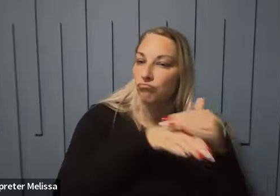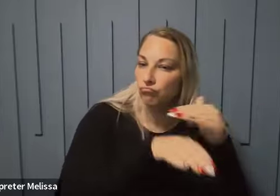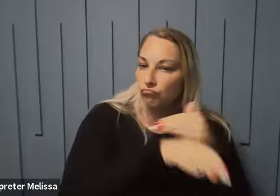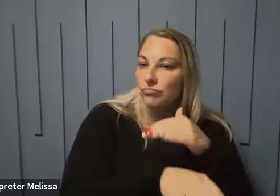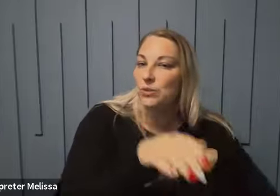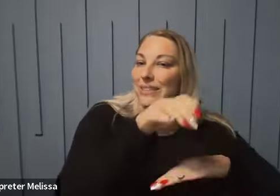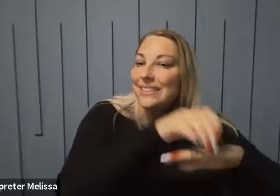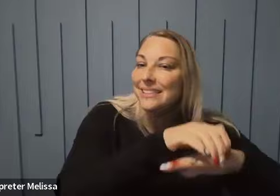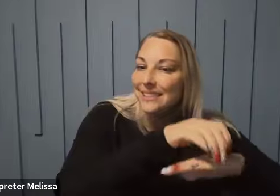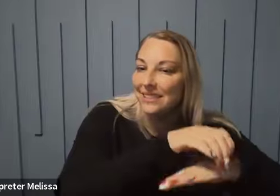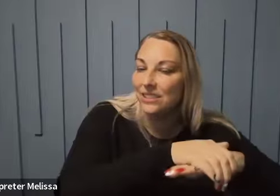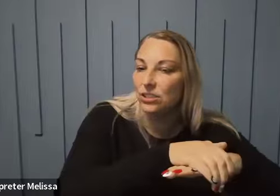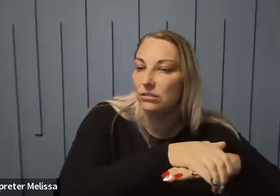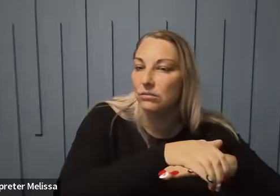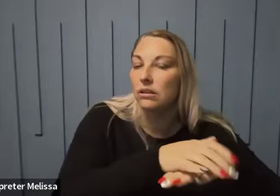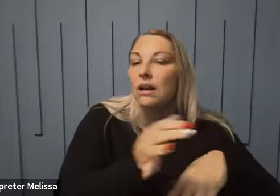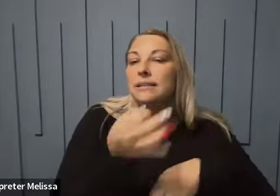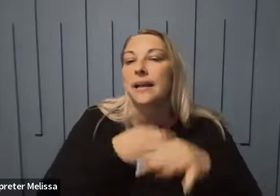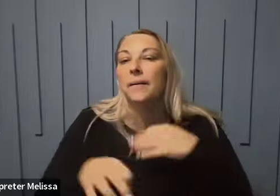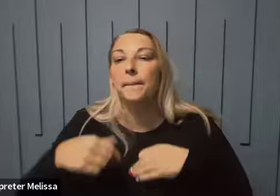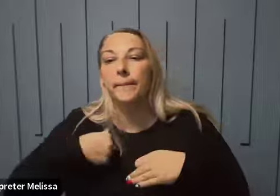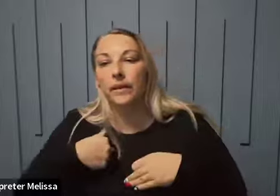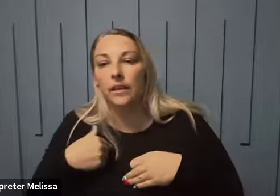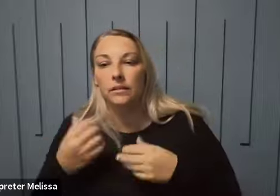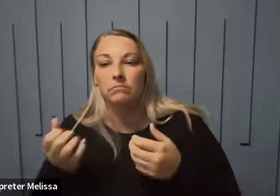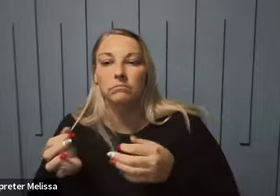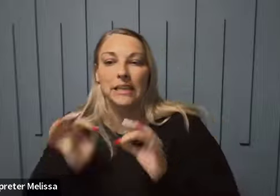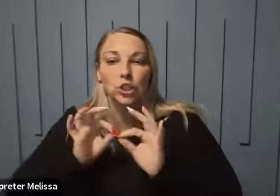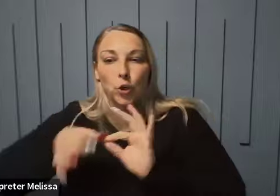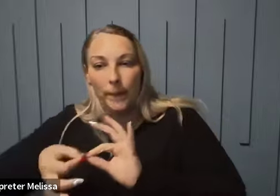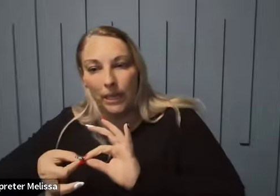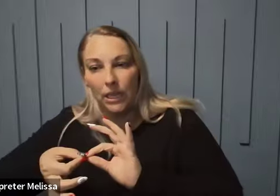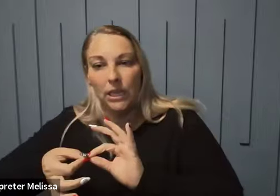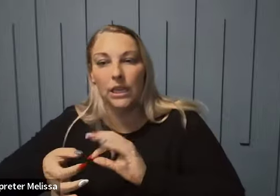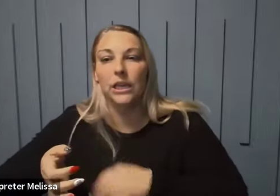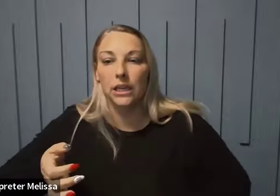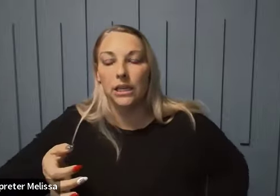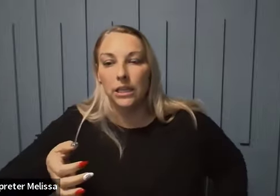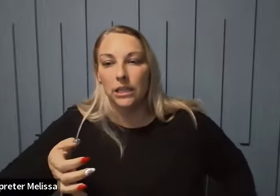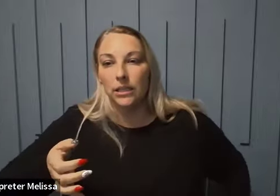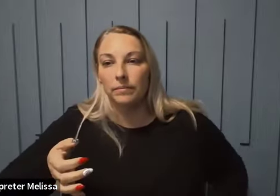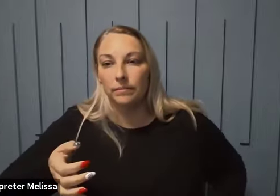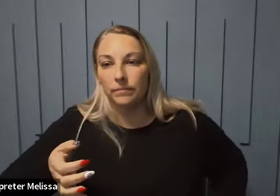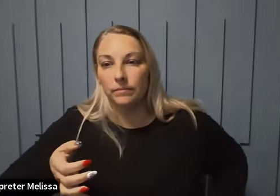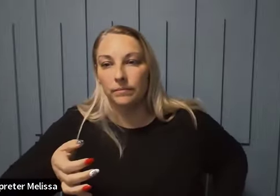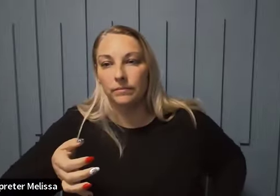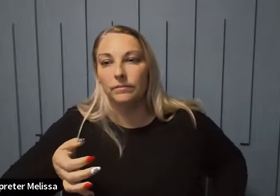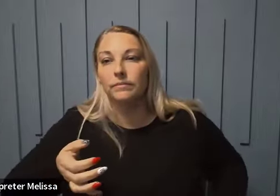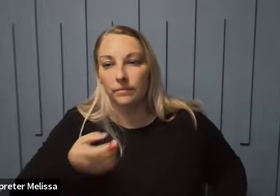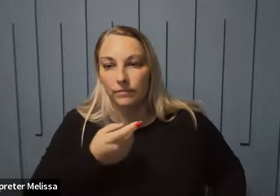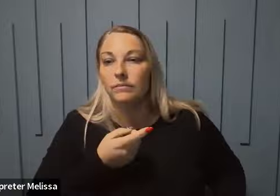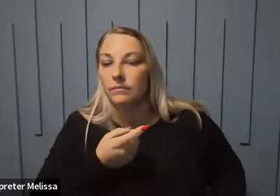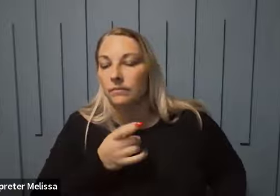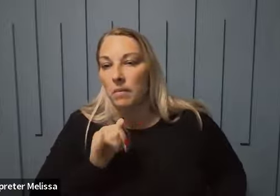opposed to me interpreting that into ASL, which would look more like cat, what do, hid, where, couch,